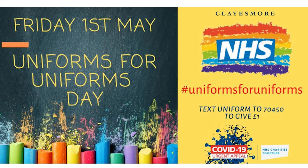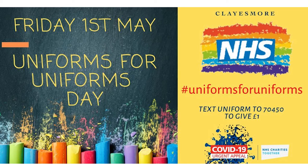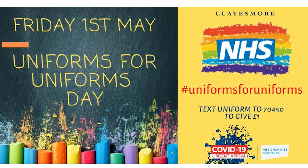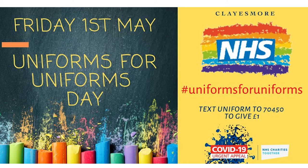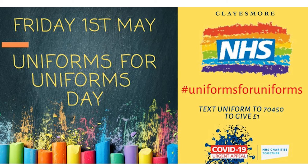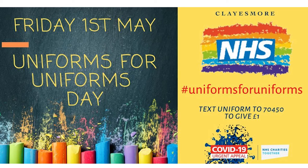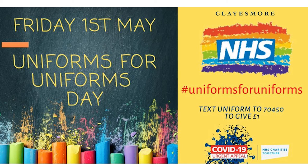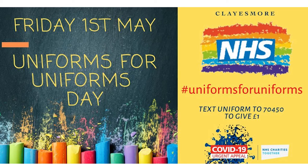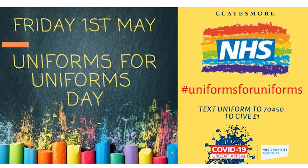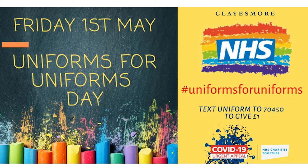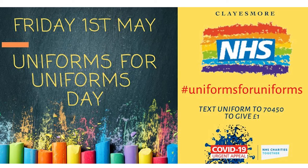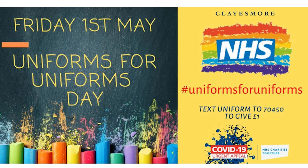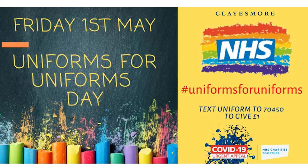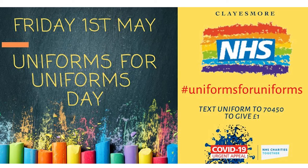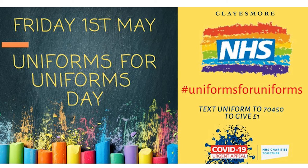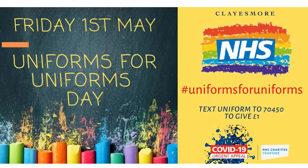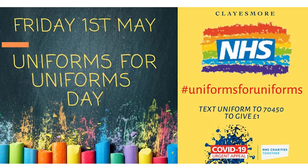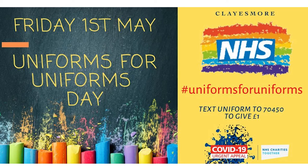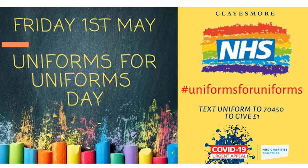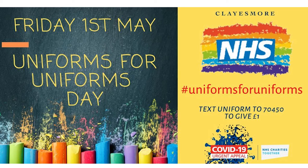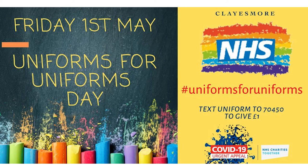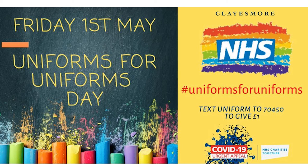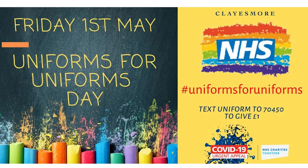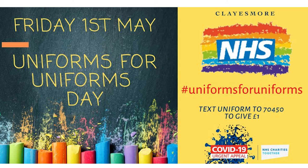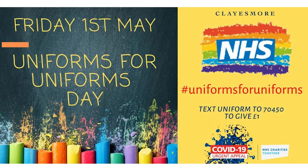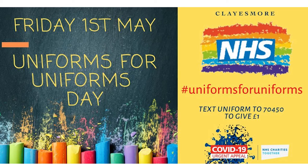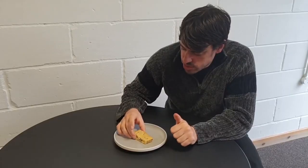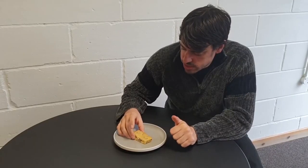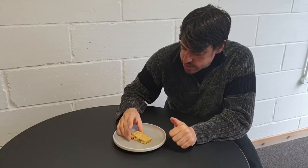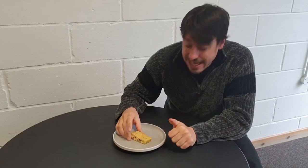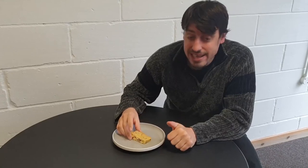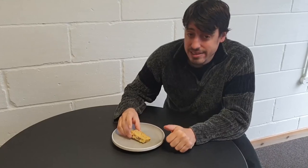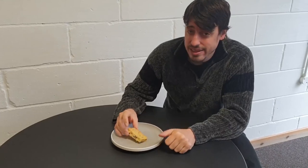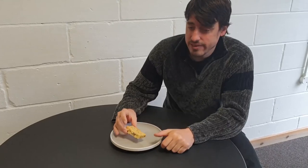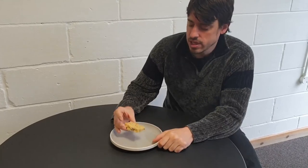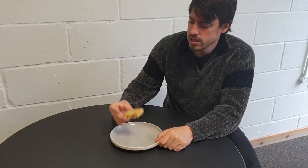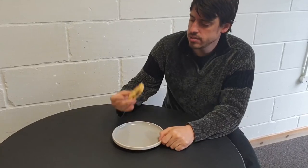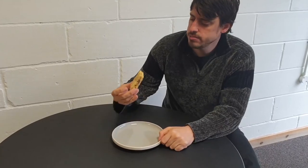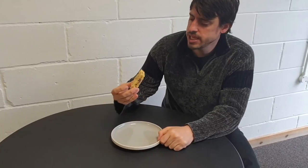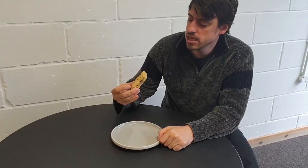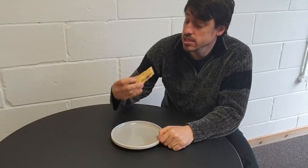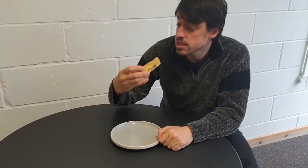I can. And that's it for today's episode. Let's try this cake that they made earlier today.